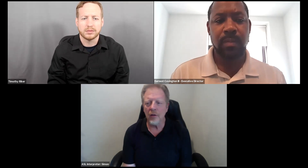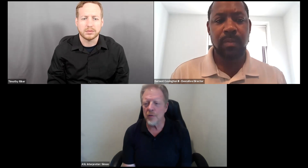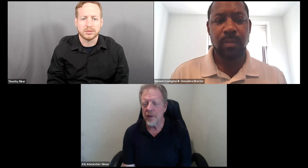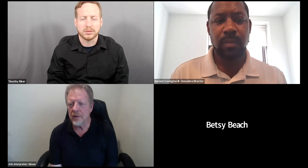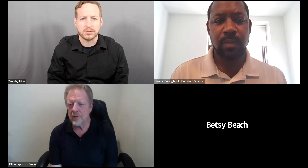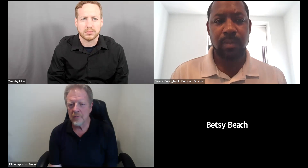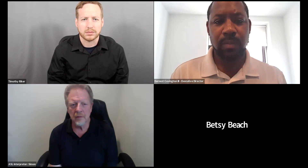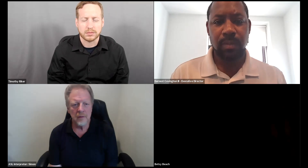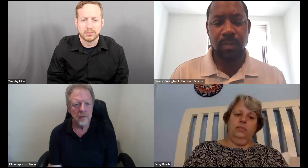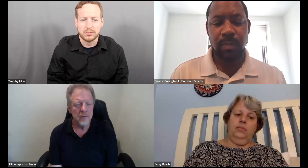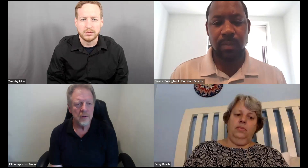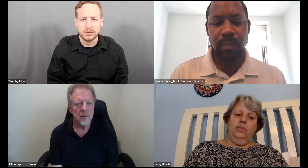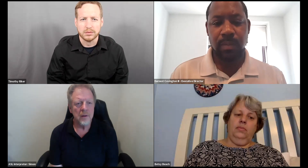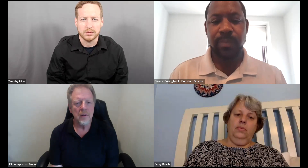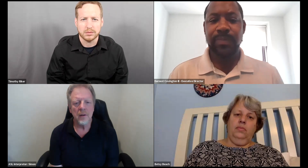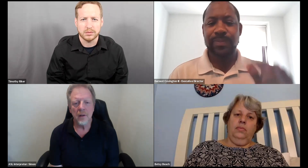spotlighting Ernest, please?